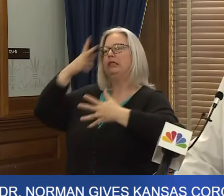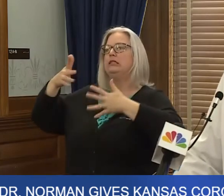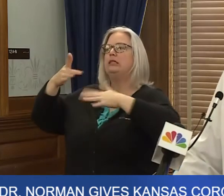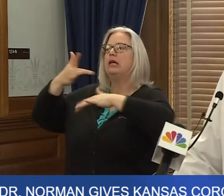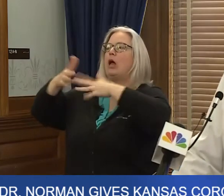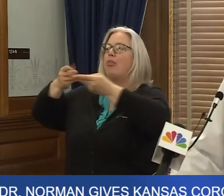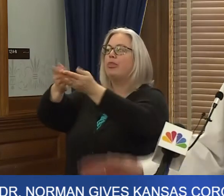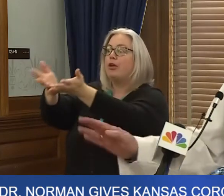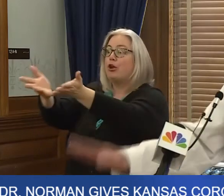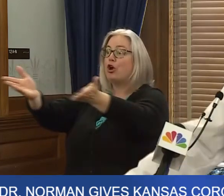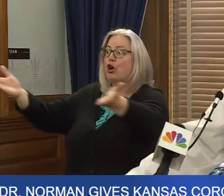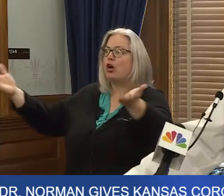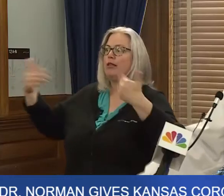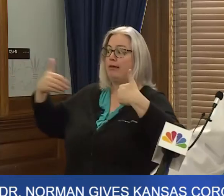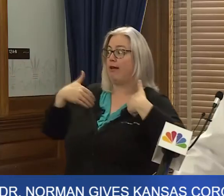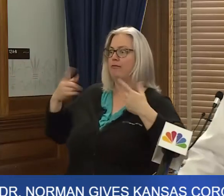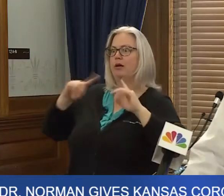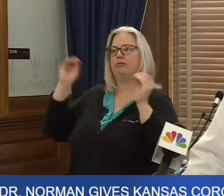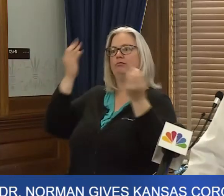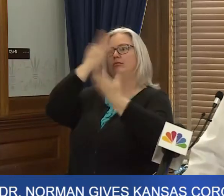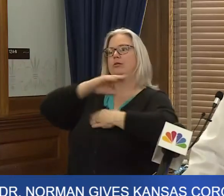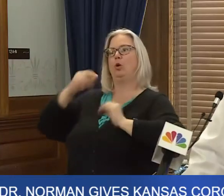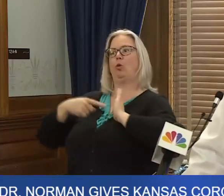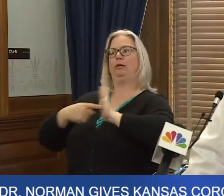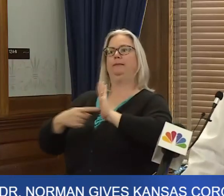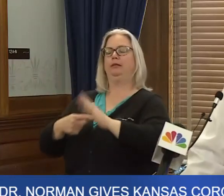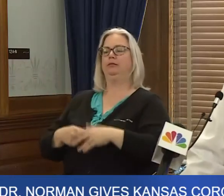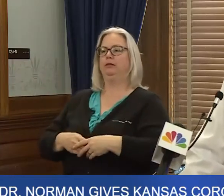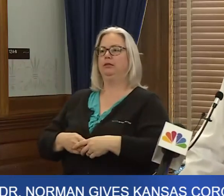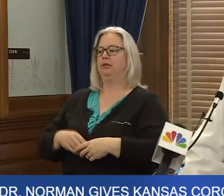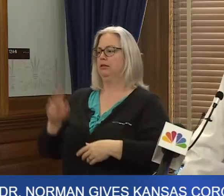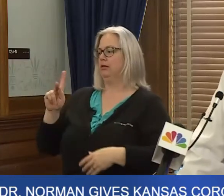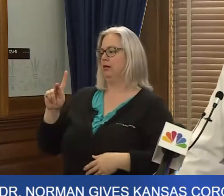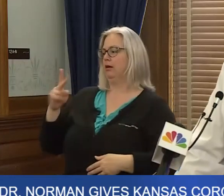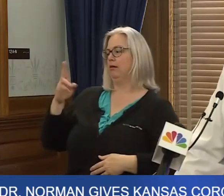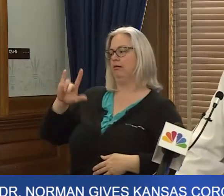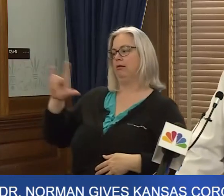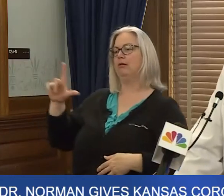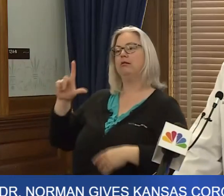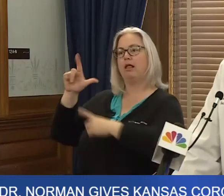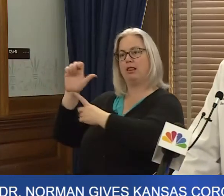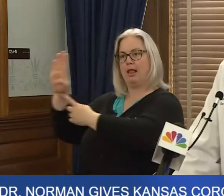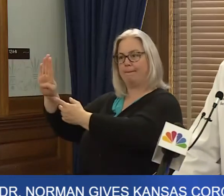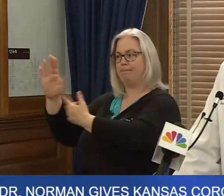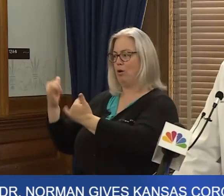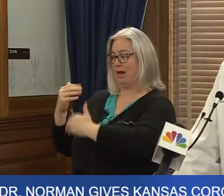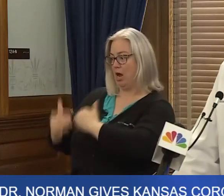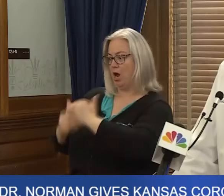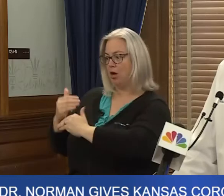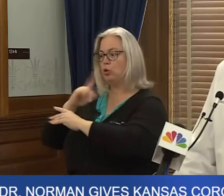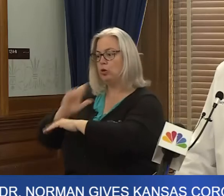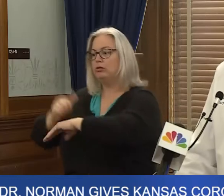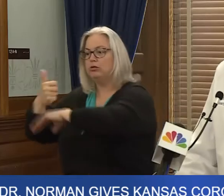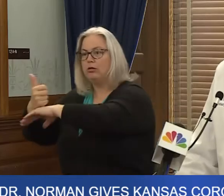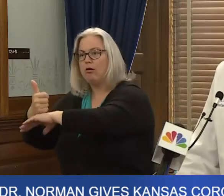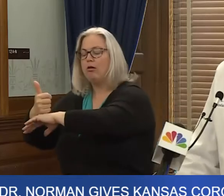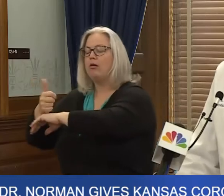is asymptomatic. We are right now at the KDHE laboratory in the process of installing